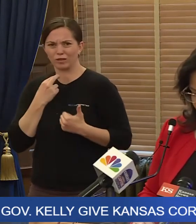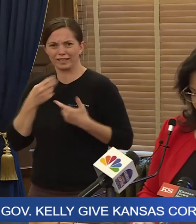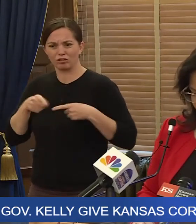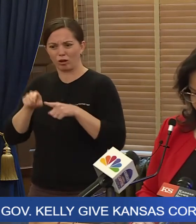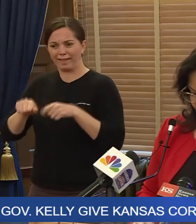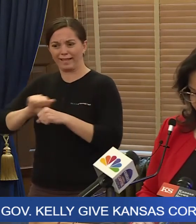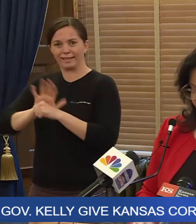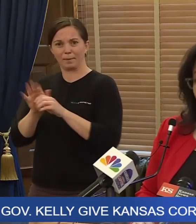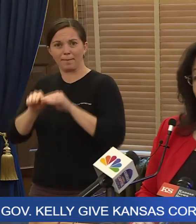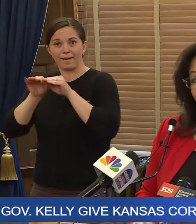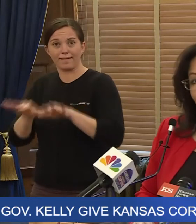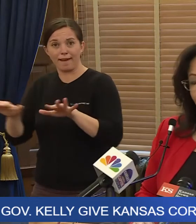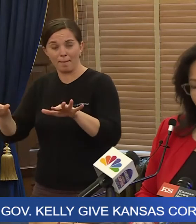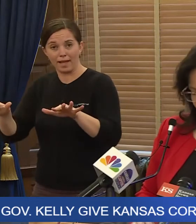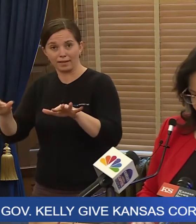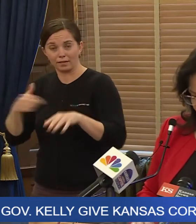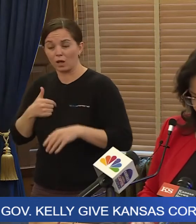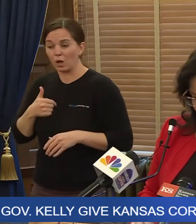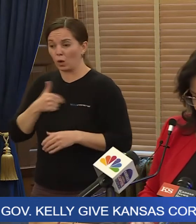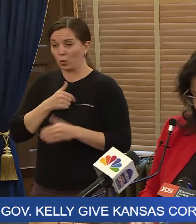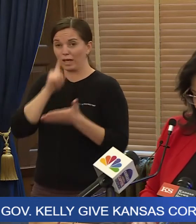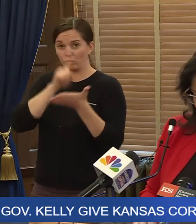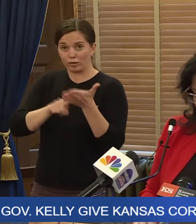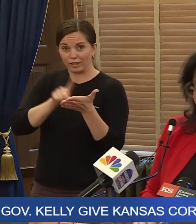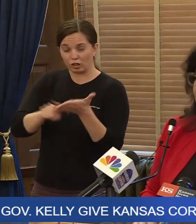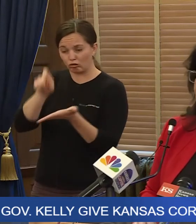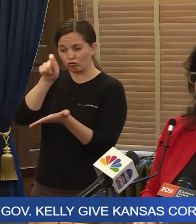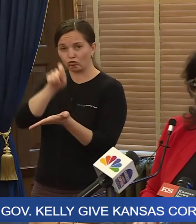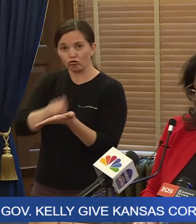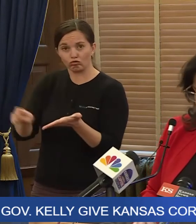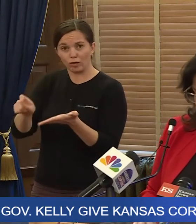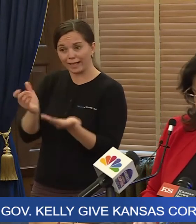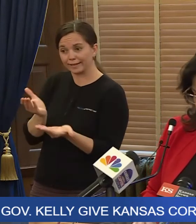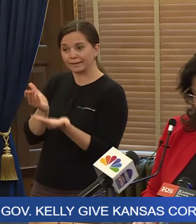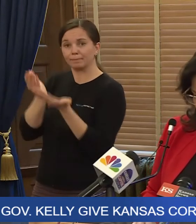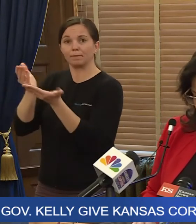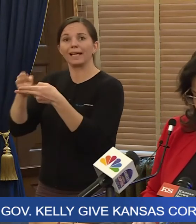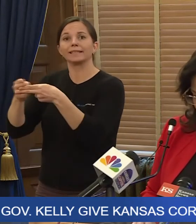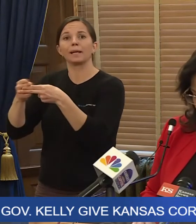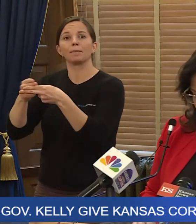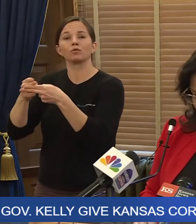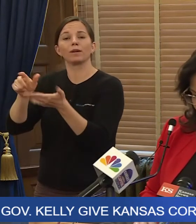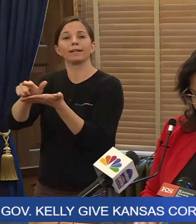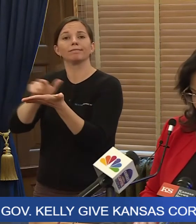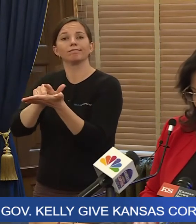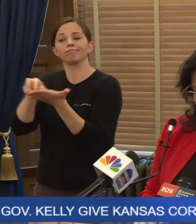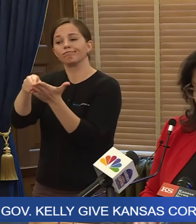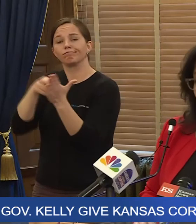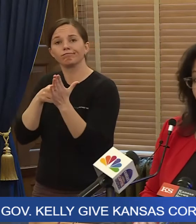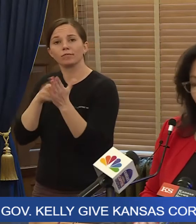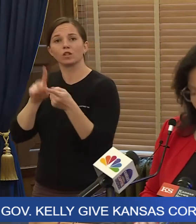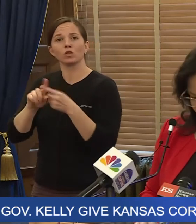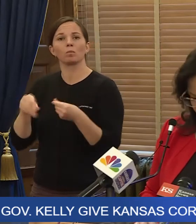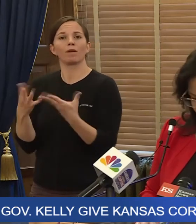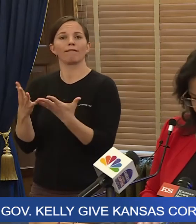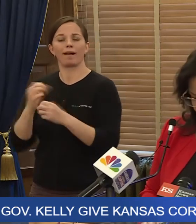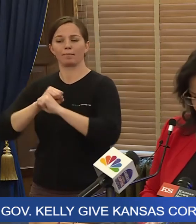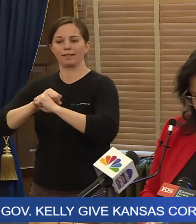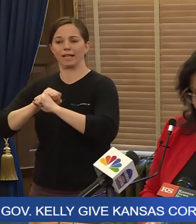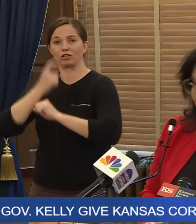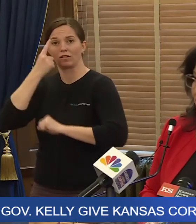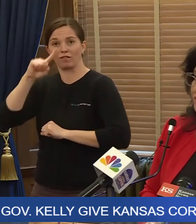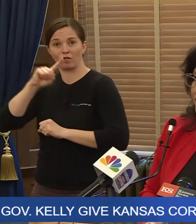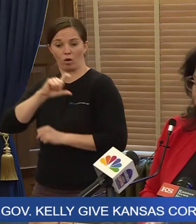pandemic. She asked that we research, write, and submit a temporary regulation and legislation to provide protections for law